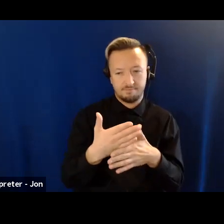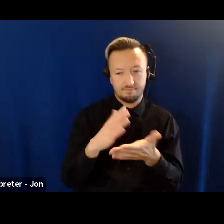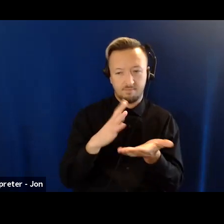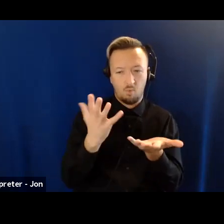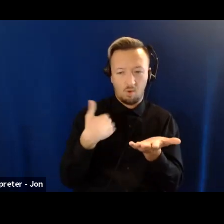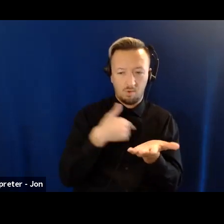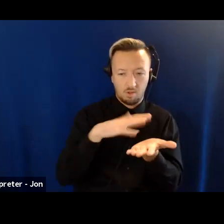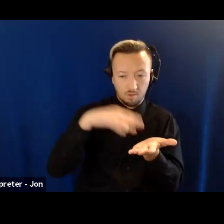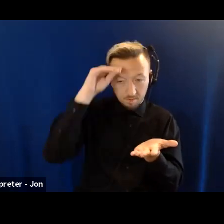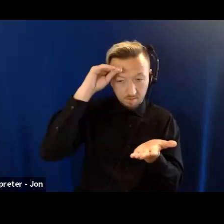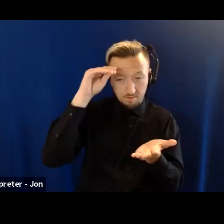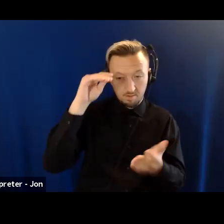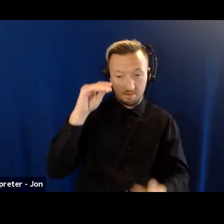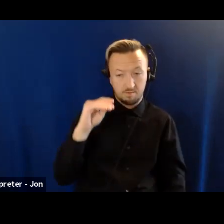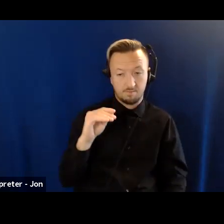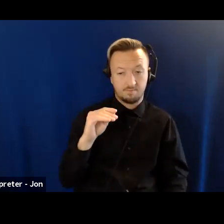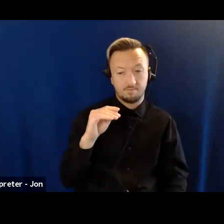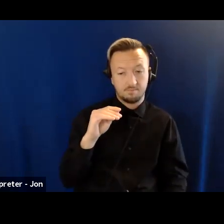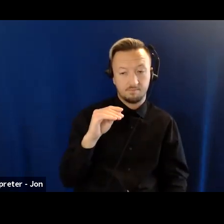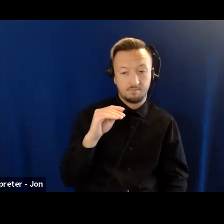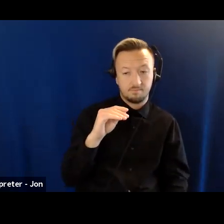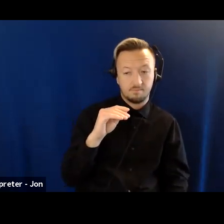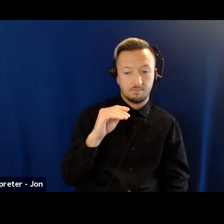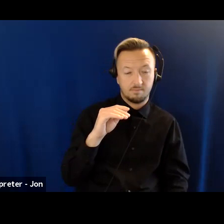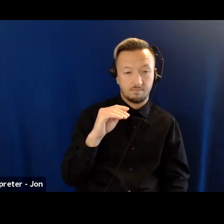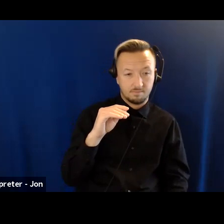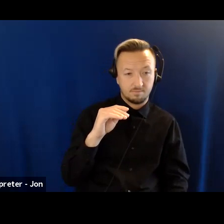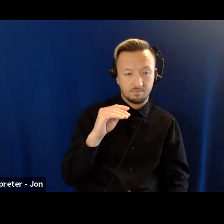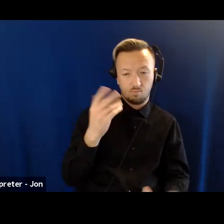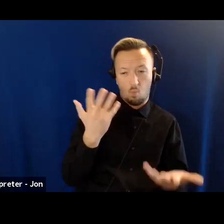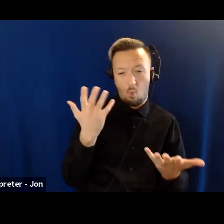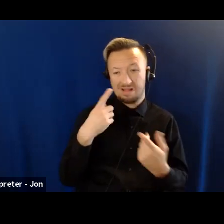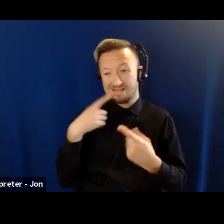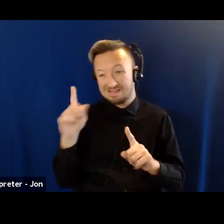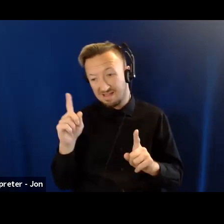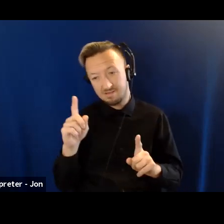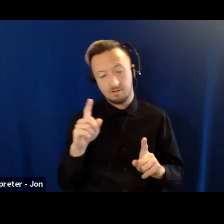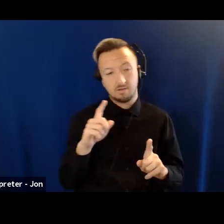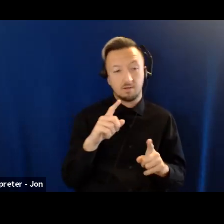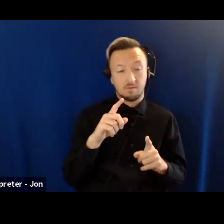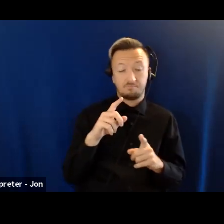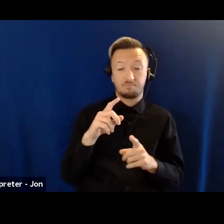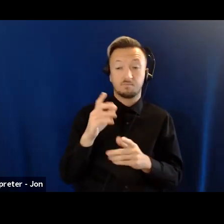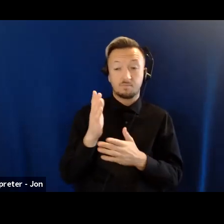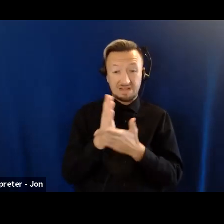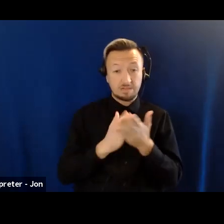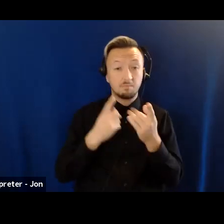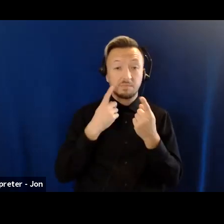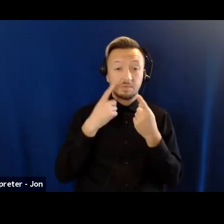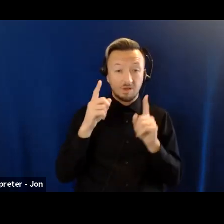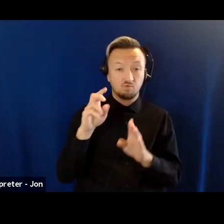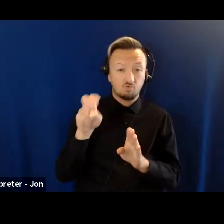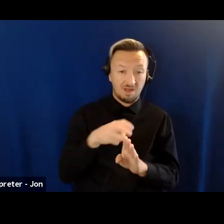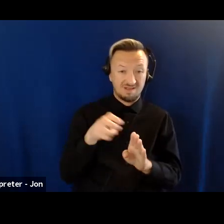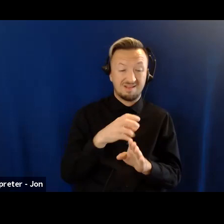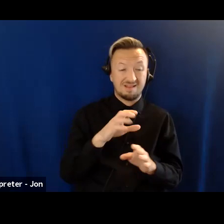learned and just some of the successes that we've had, not only with transition. As you understand, Centers for